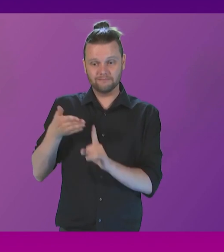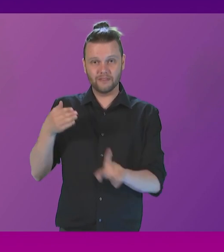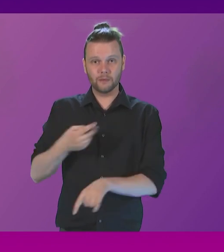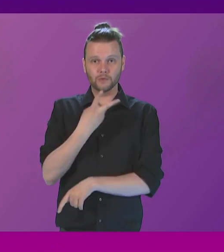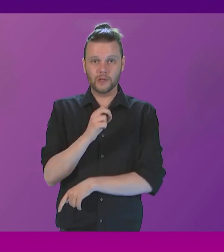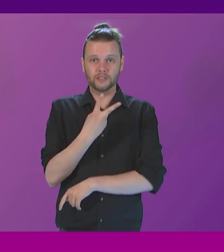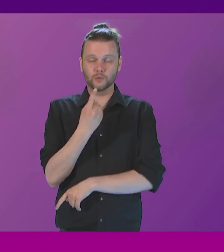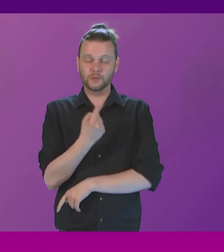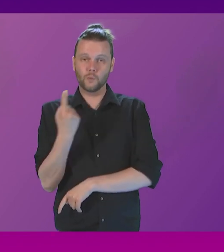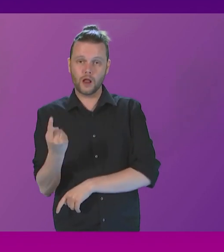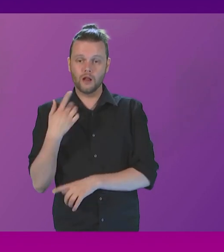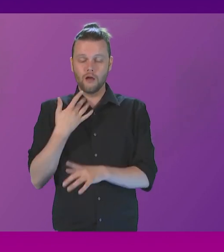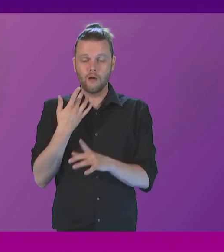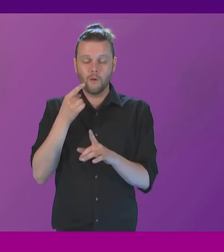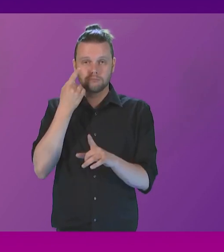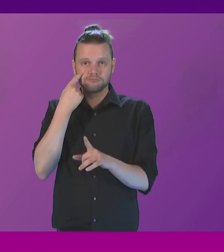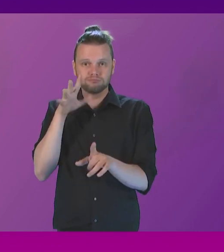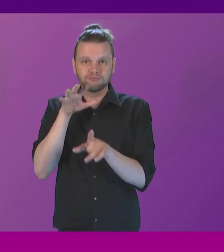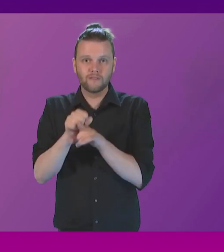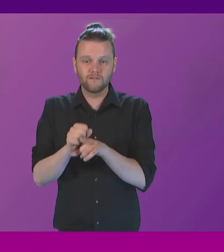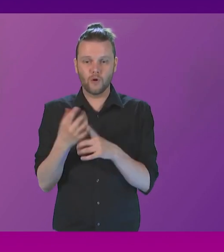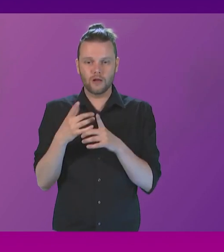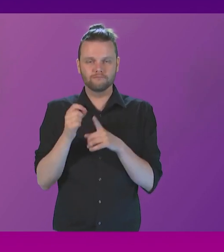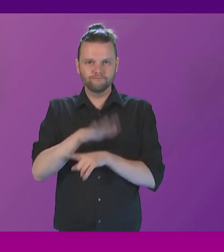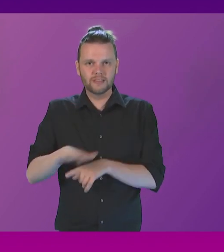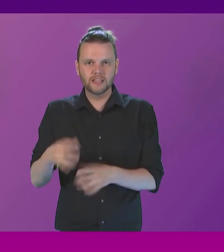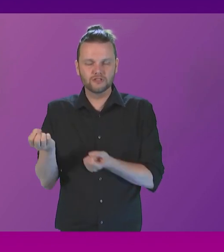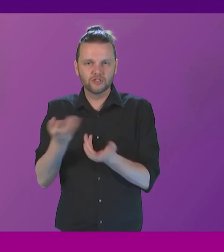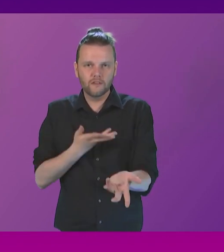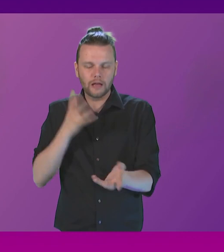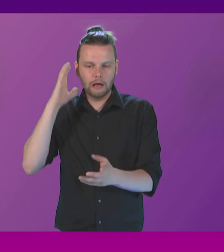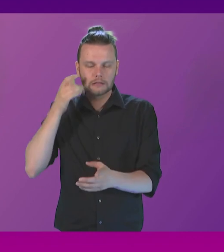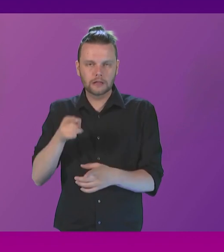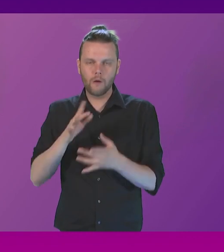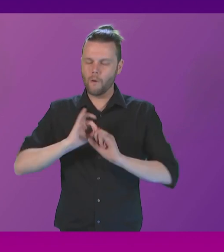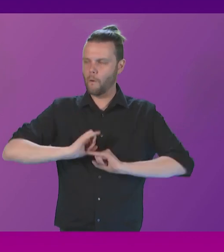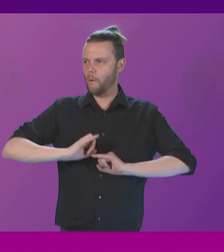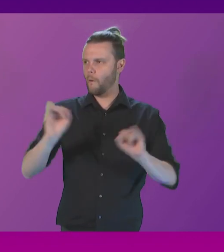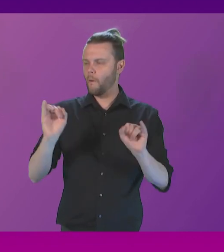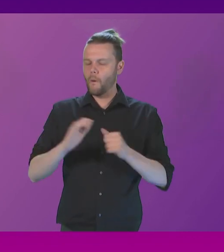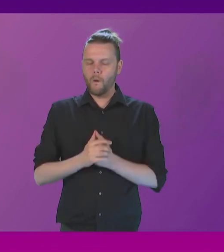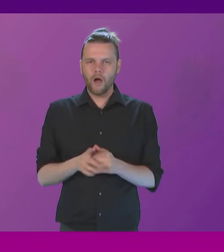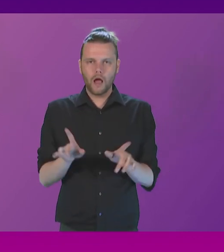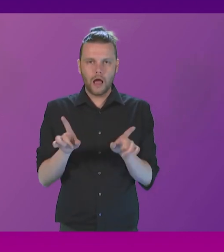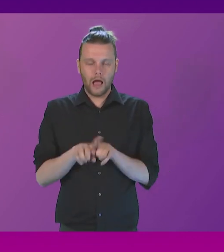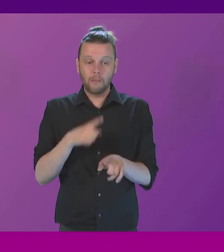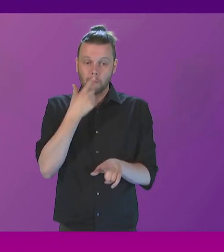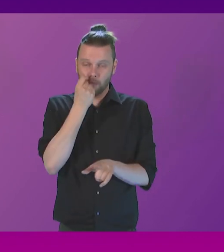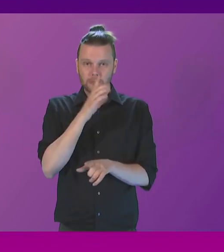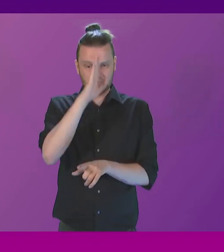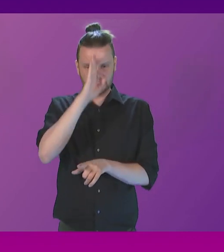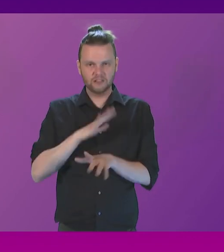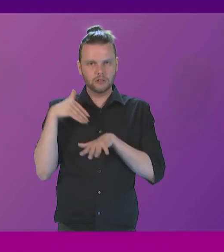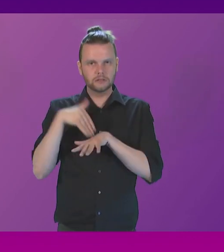audit of NHS Lothian's paediatric audiology service were both shocking and potentially have serious